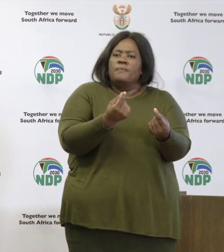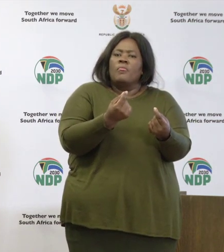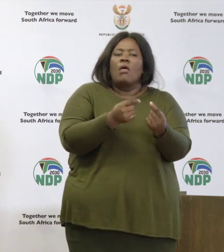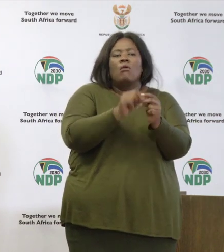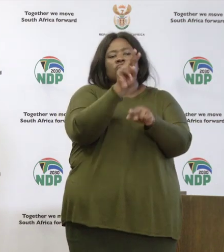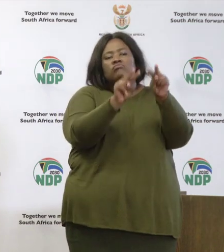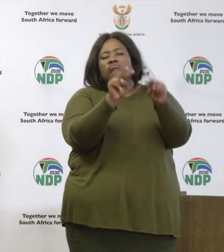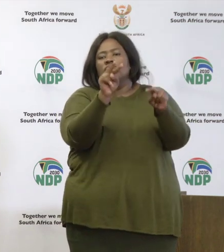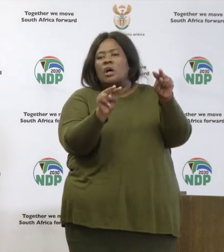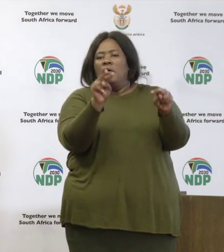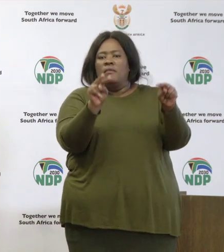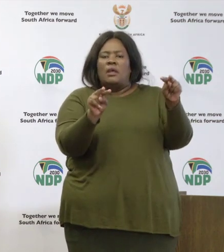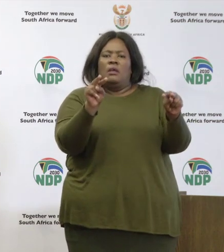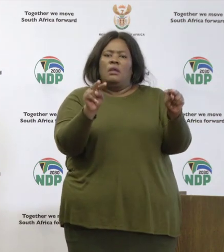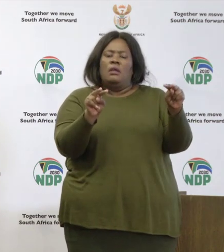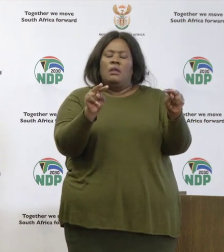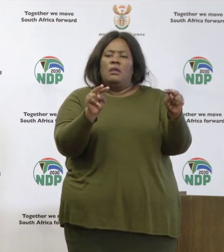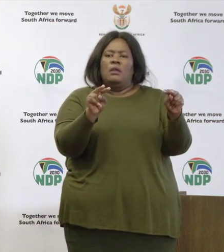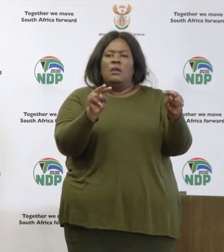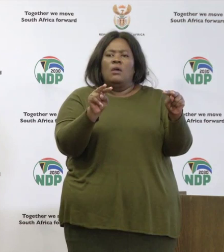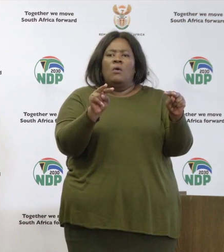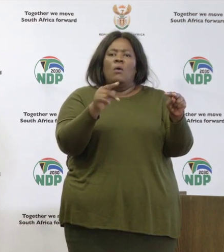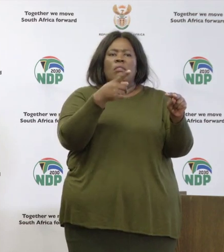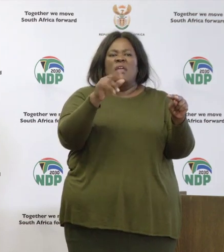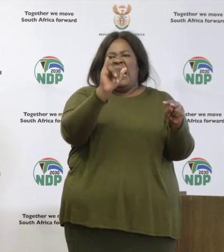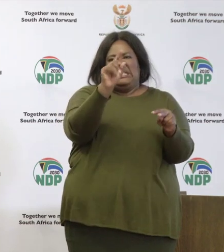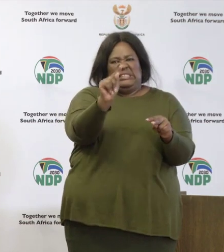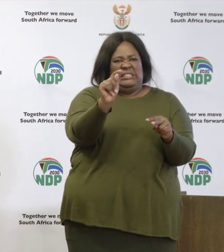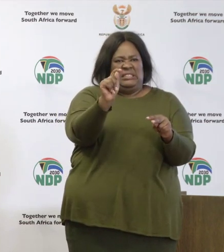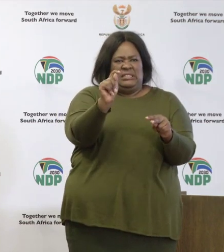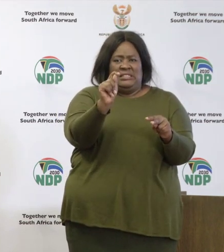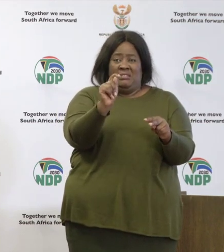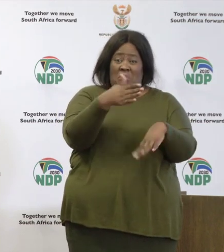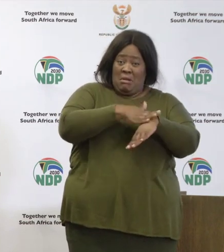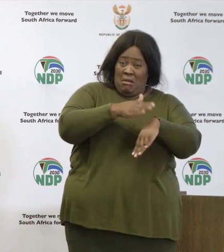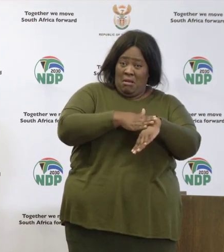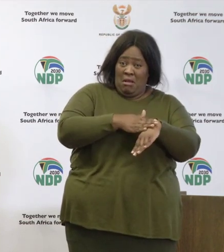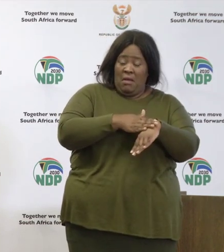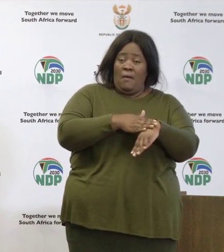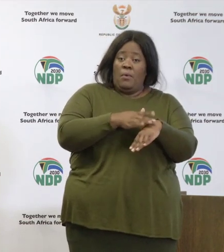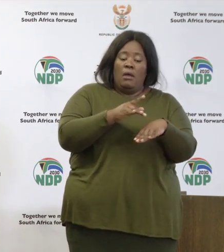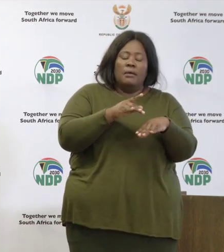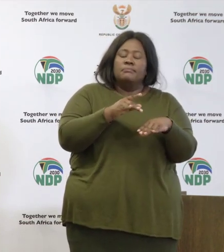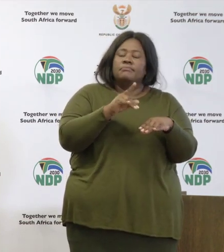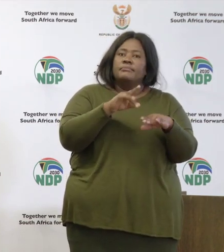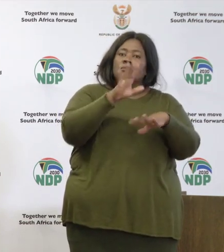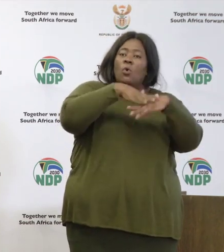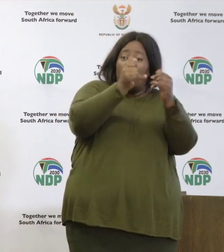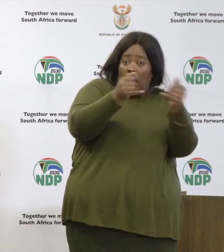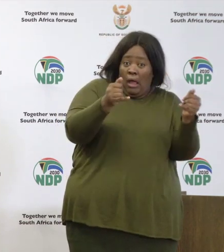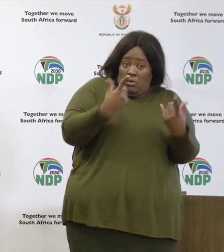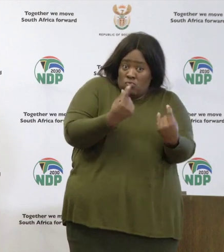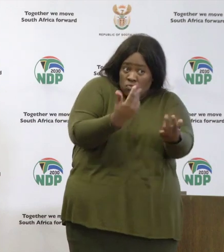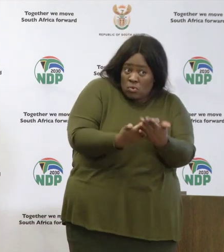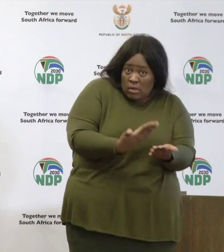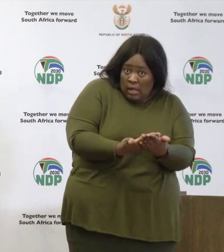survey on their IT capability for offering online learning. As a department